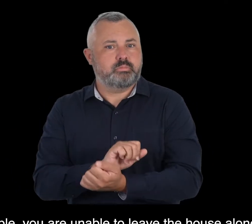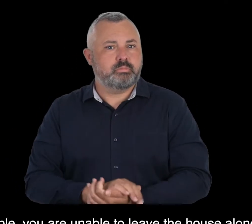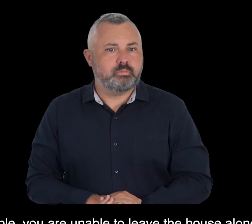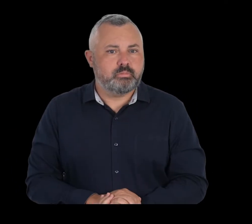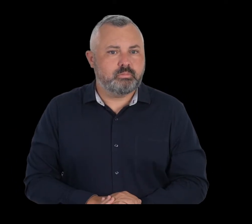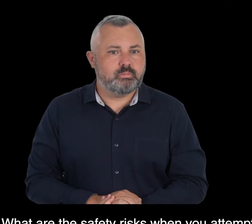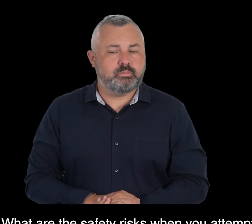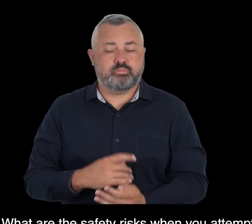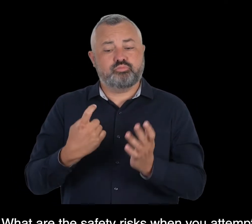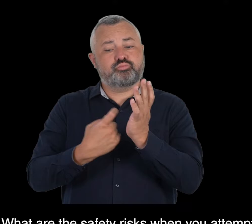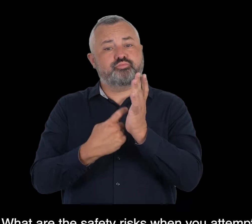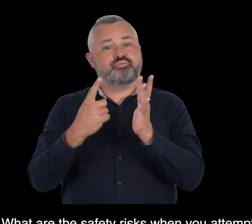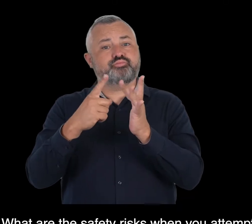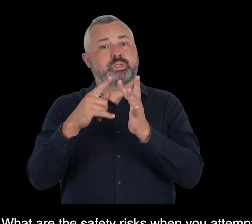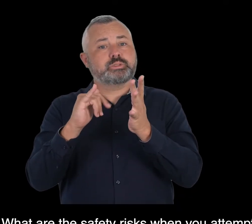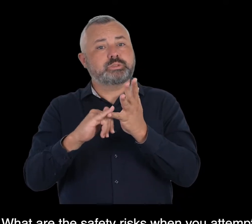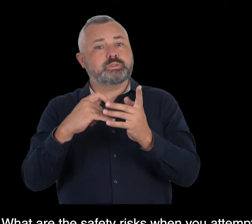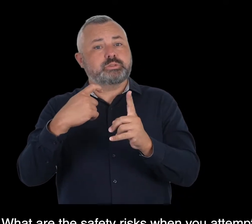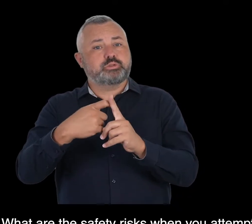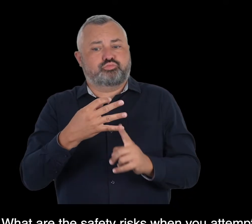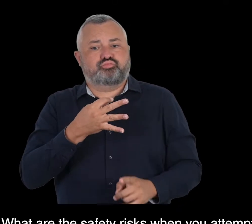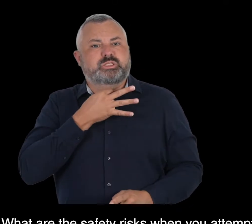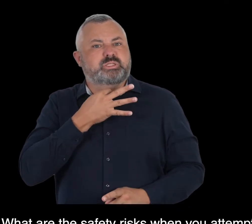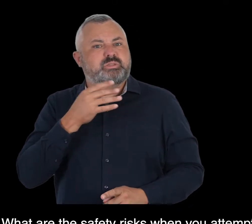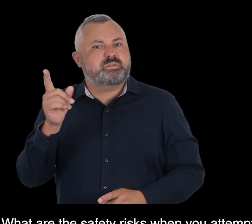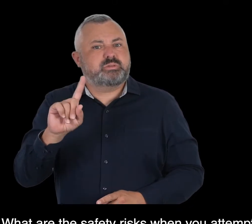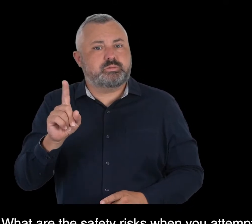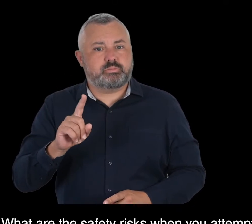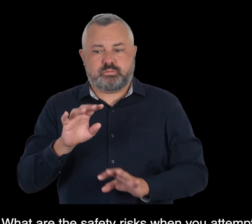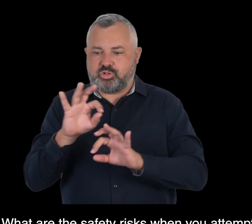the house alone and miss important community appointments.